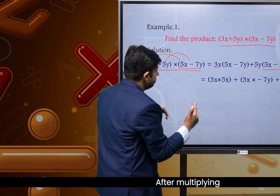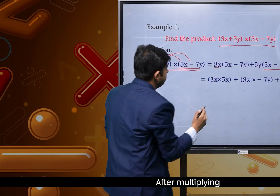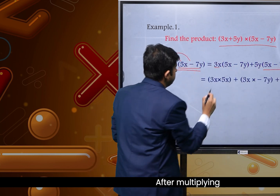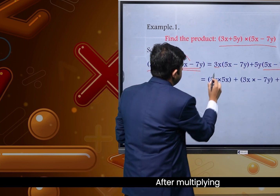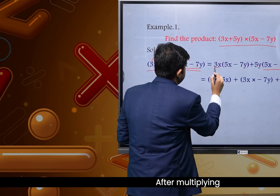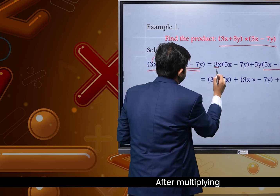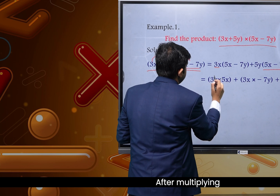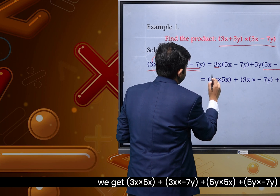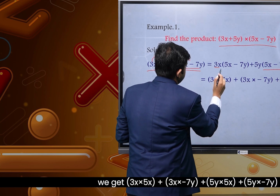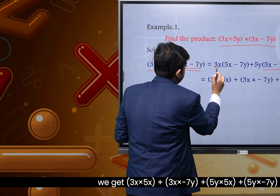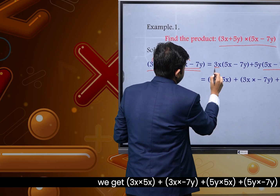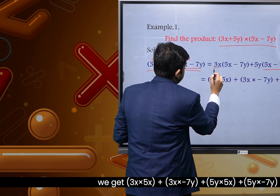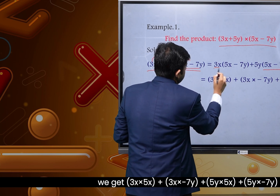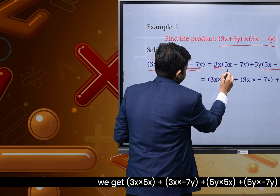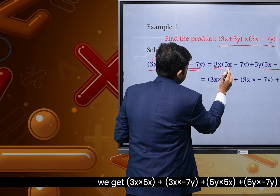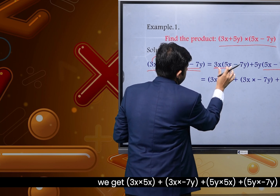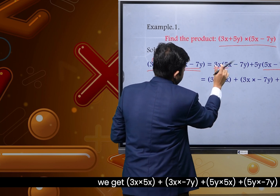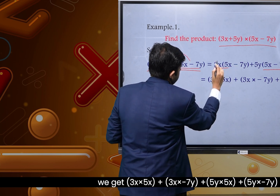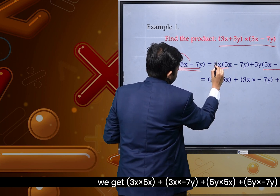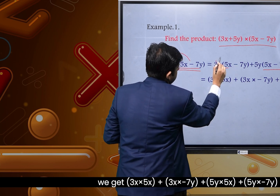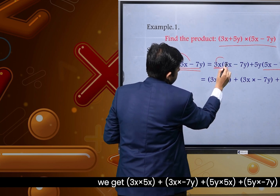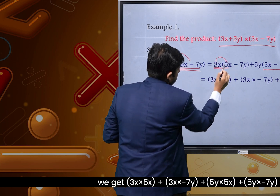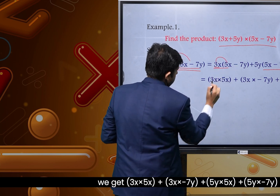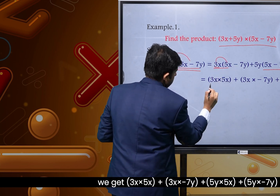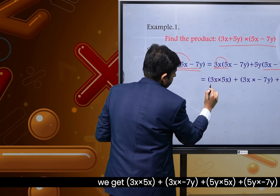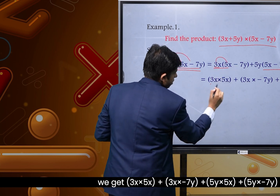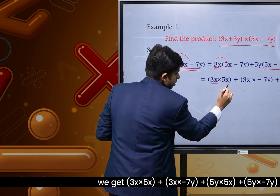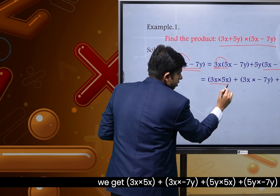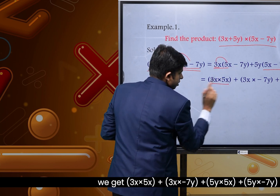After multiplying, we get 3x into 5x